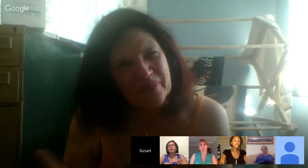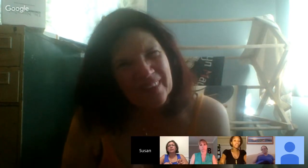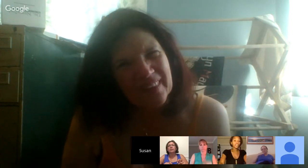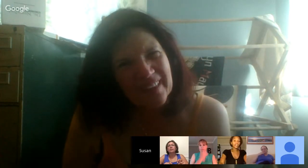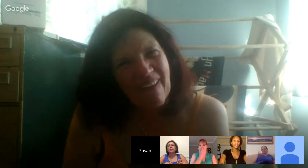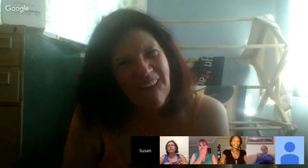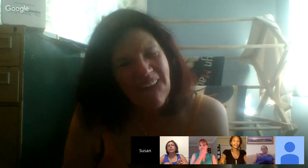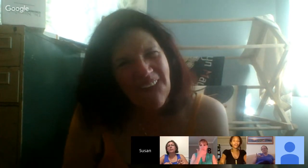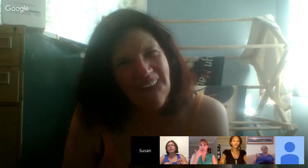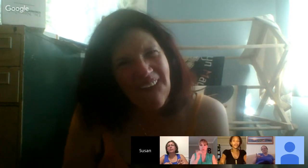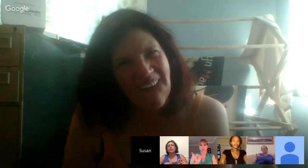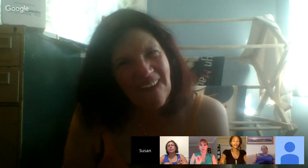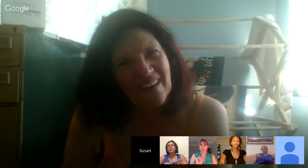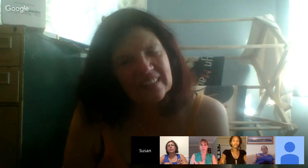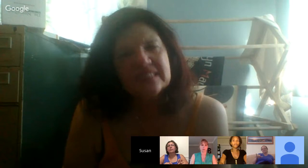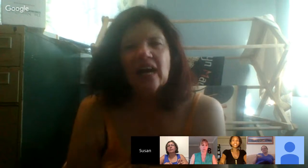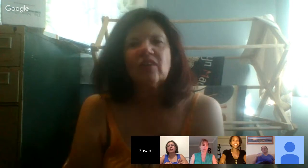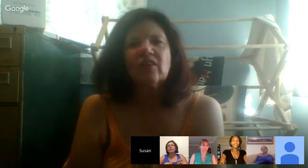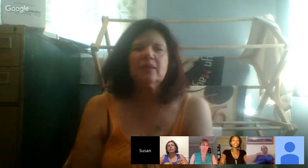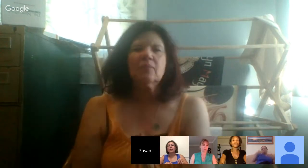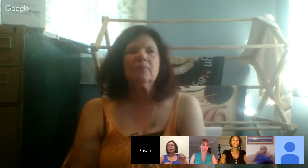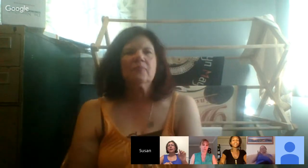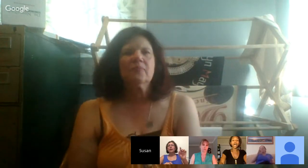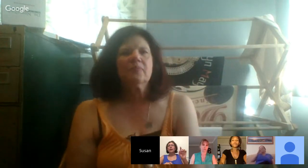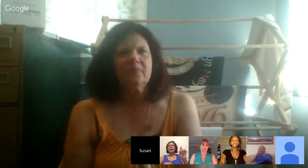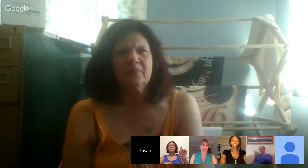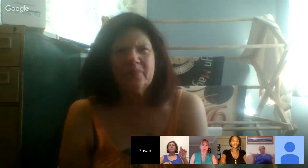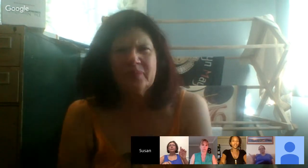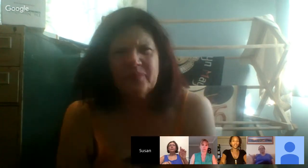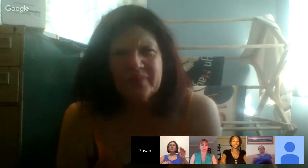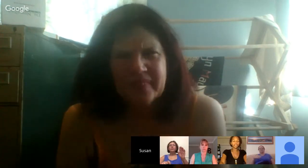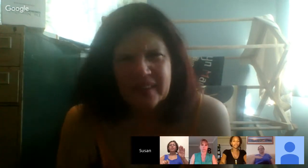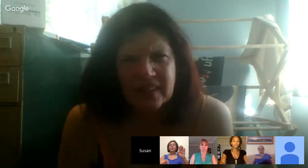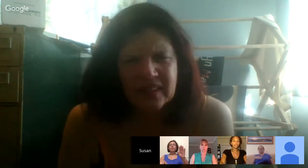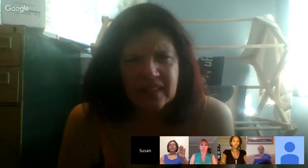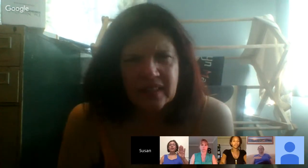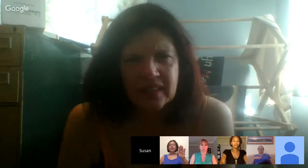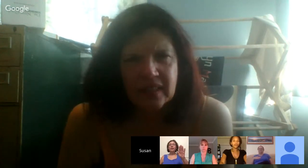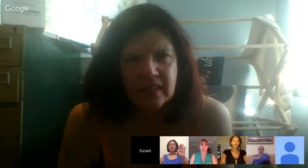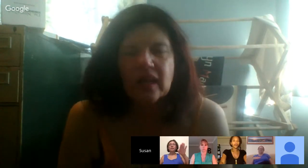I'll double check it right now, but yeah, that's really commonly shortcutted.